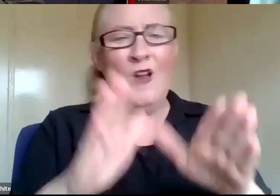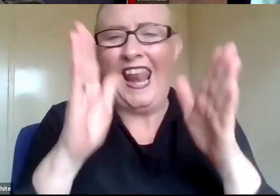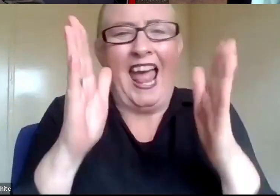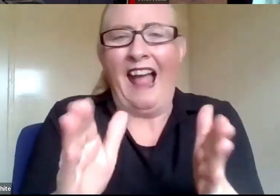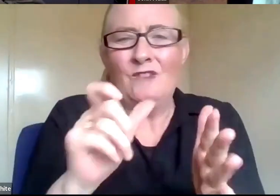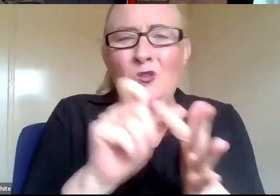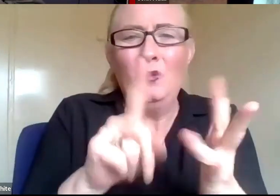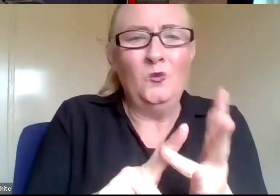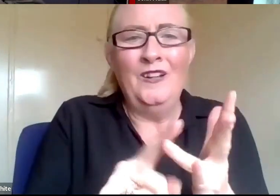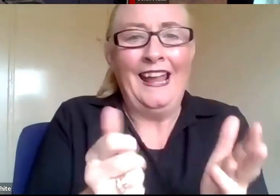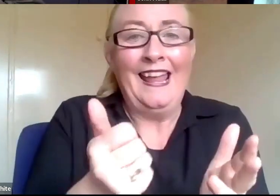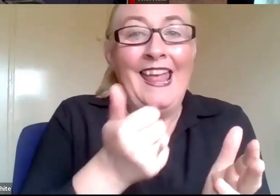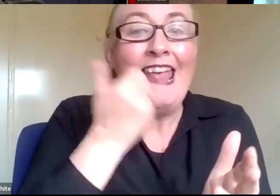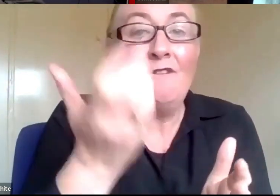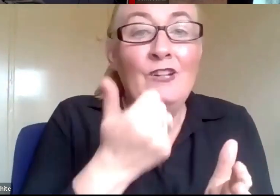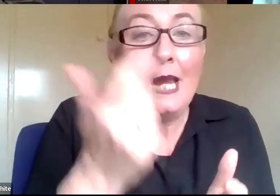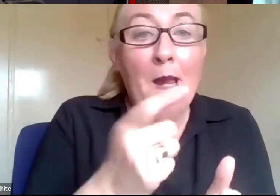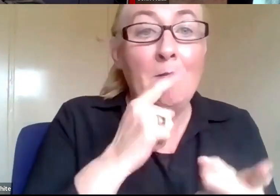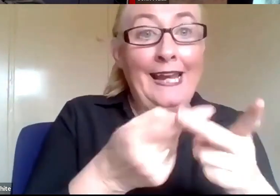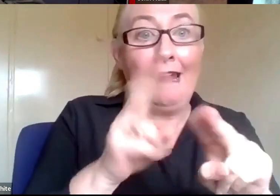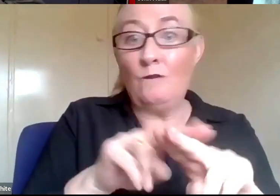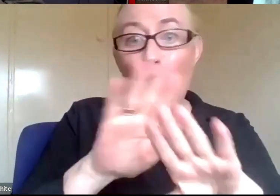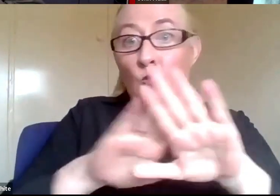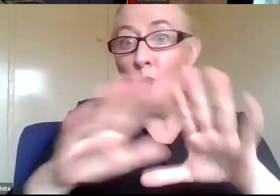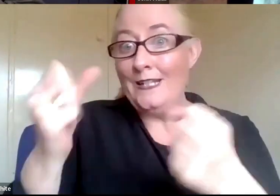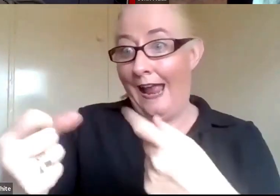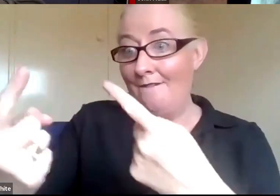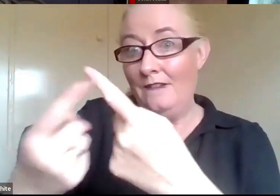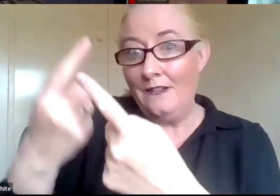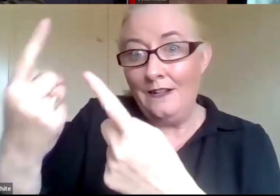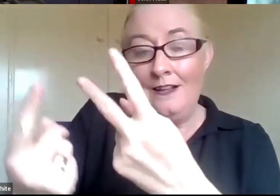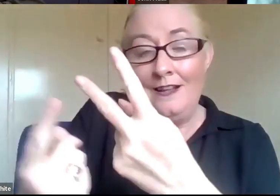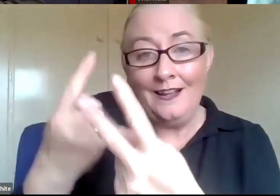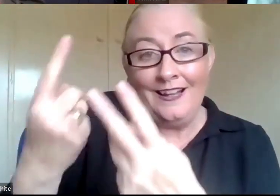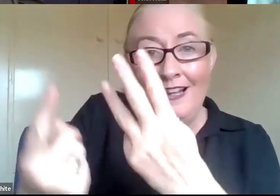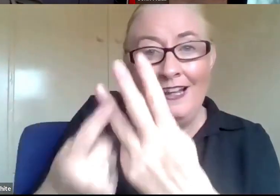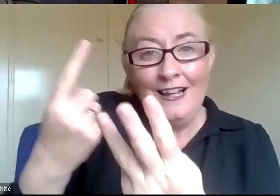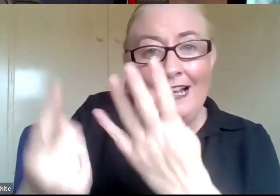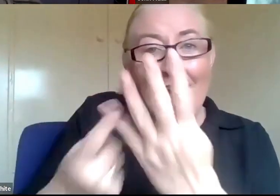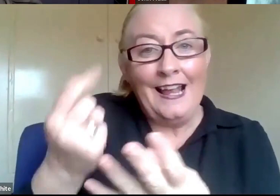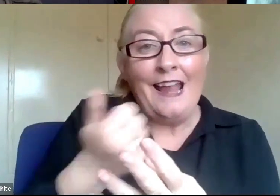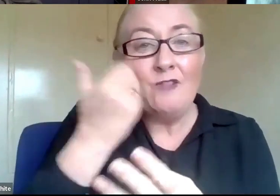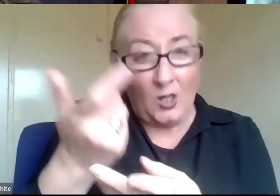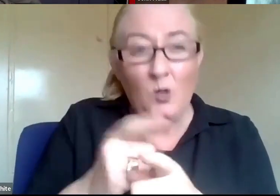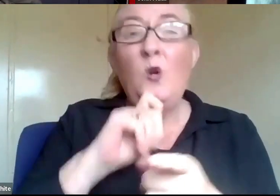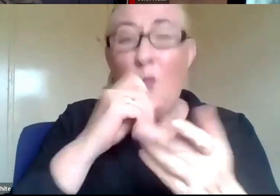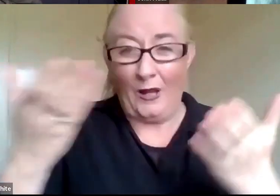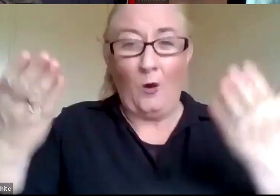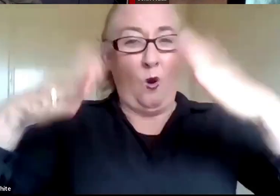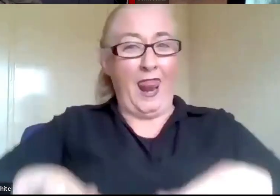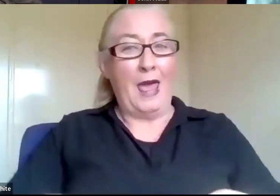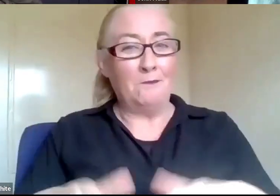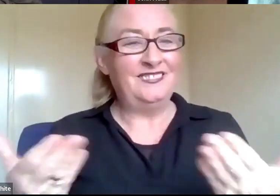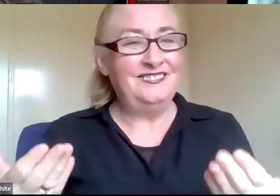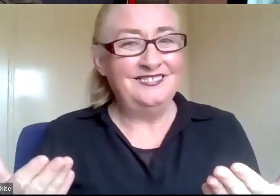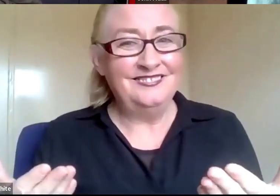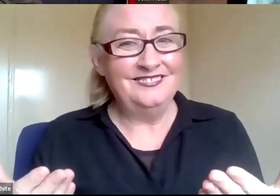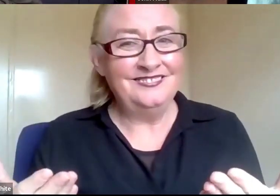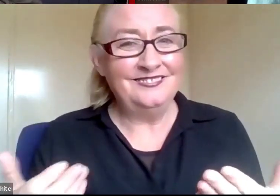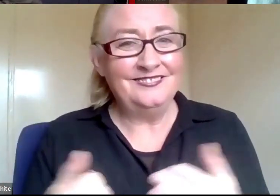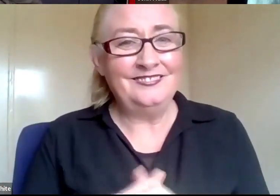The second approach took a different line. It said no such thing as a born leader. It all depends